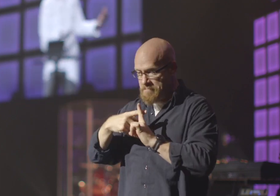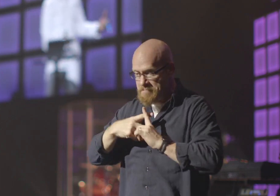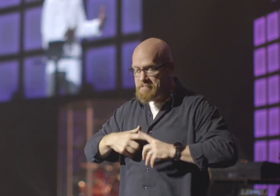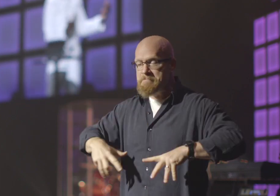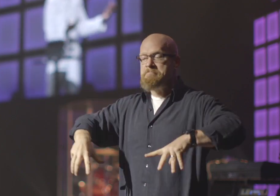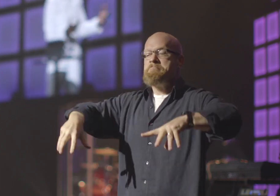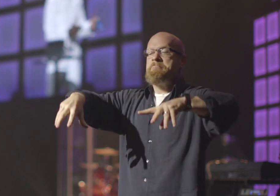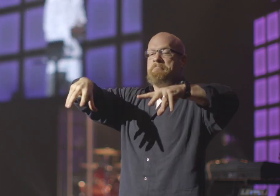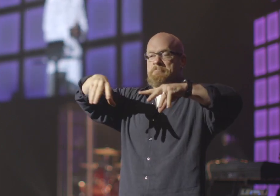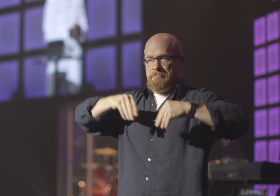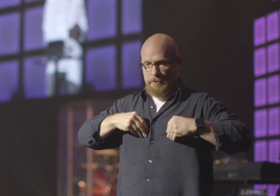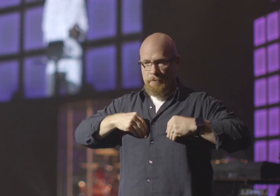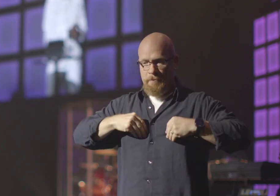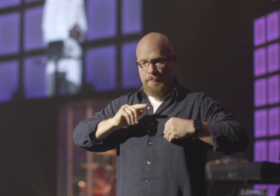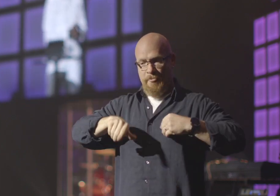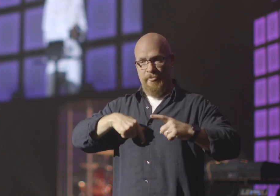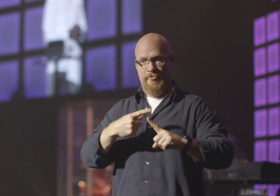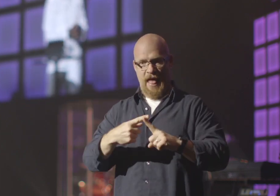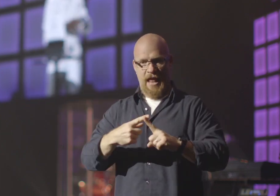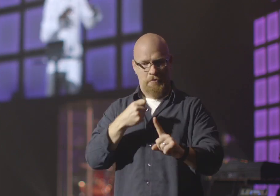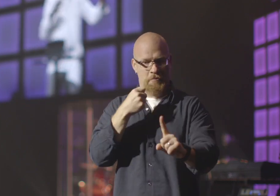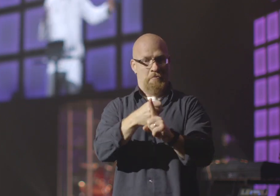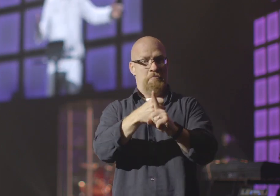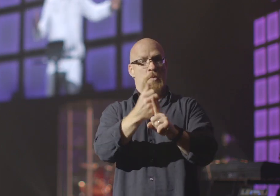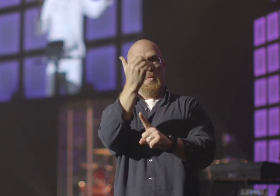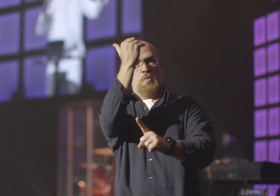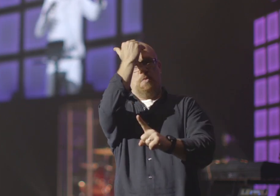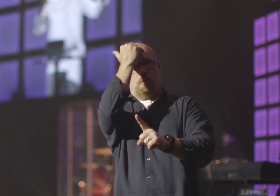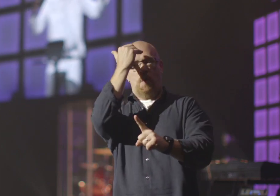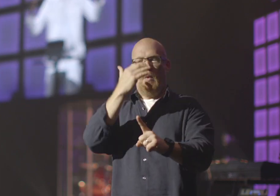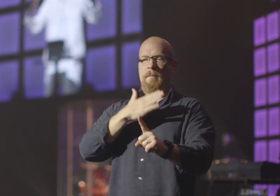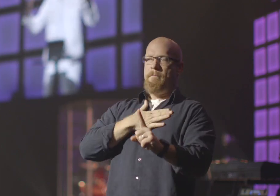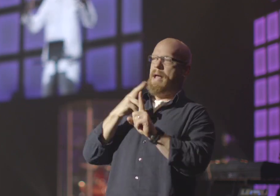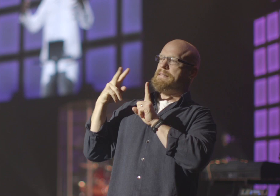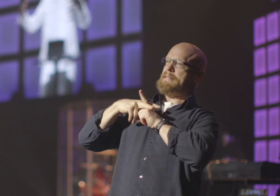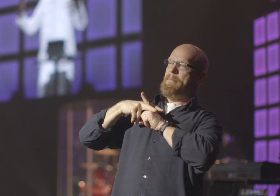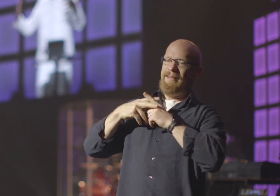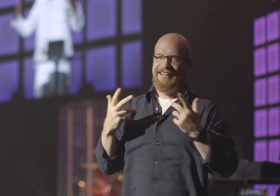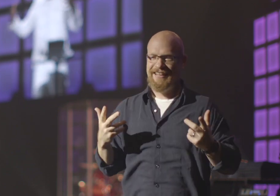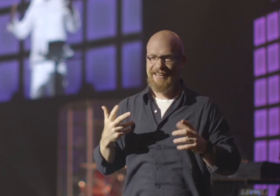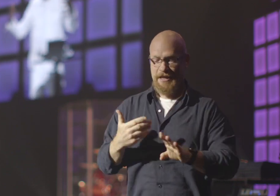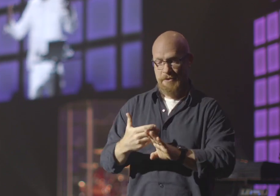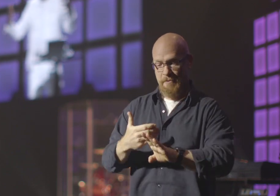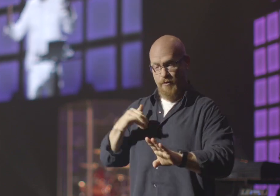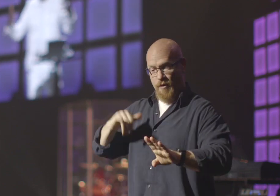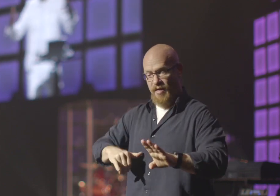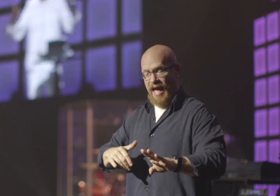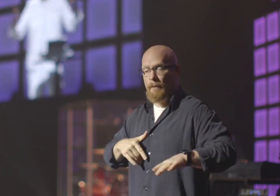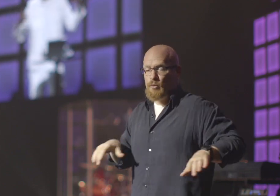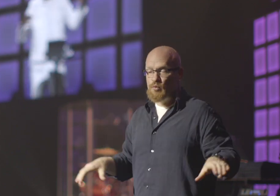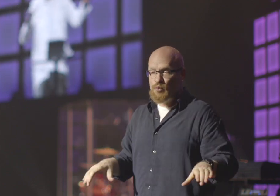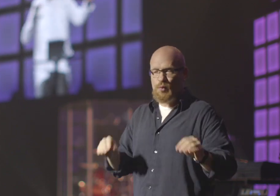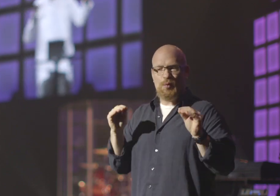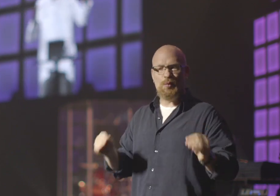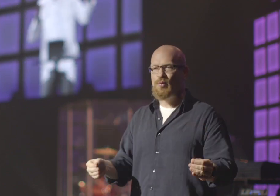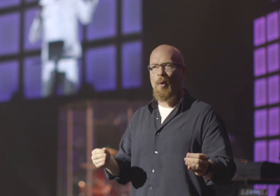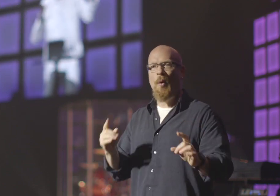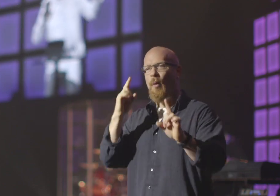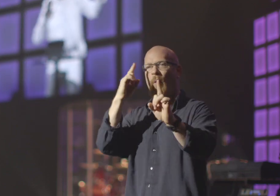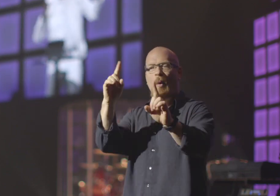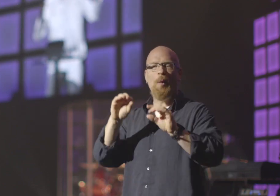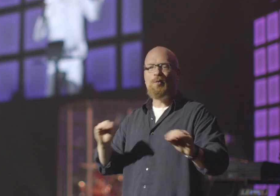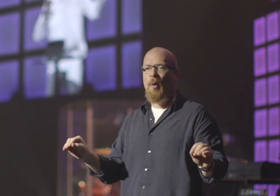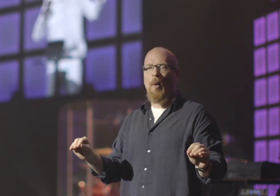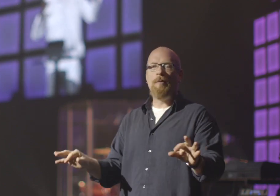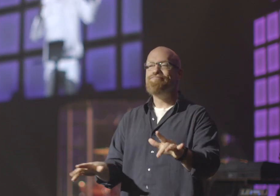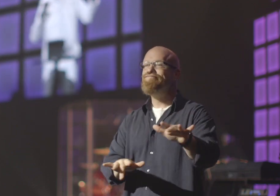receive Jesus as Savior and confess him as the Lord of our life. Before then, we're just kind of existing. And so we think that we are on top